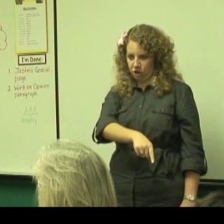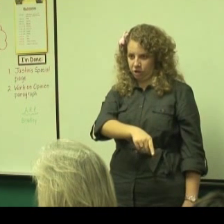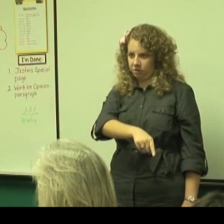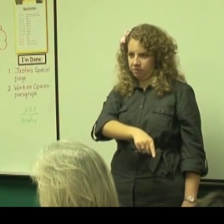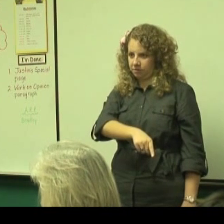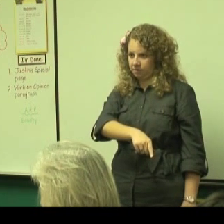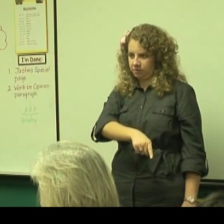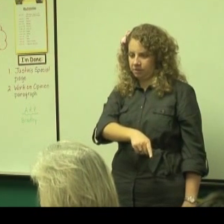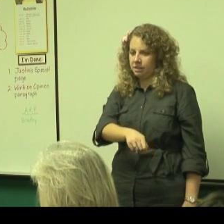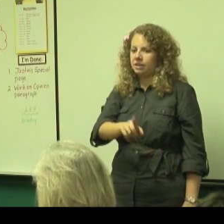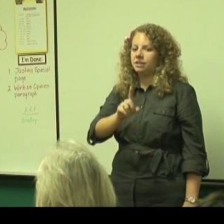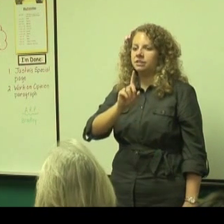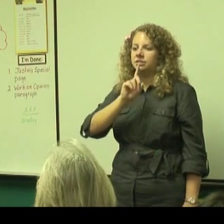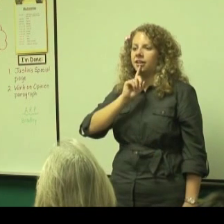her, is deaf.